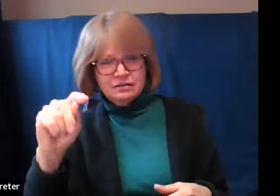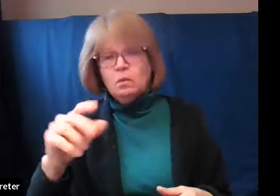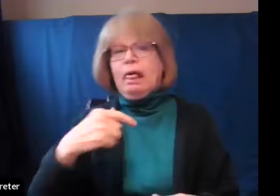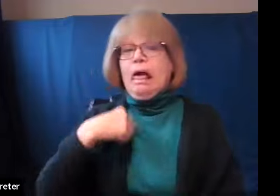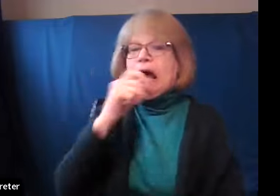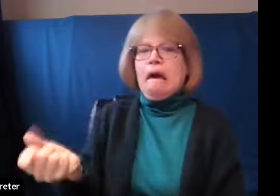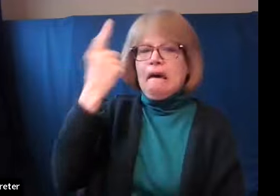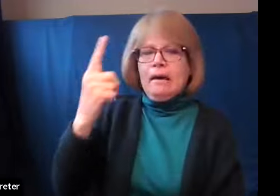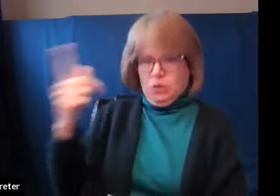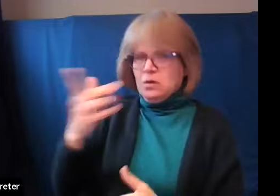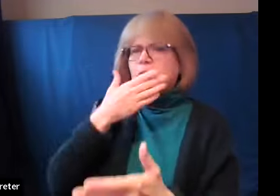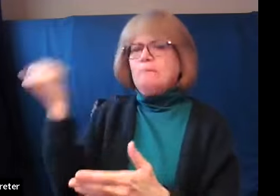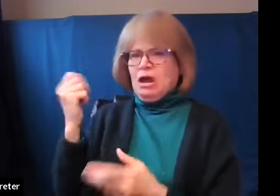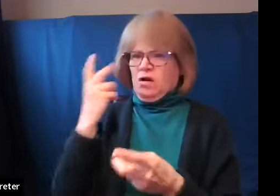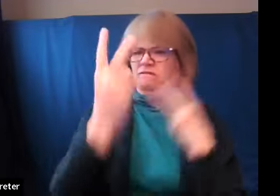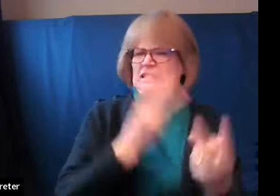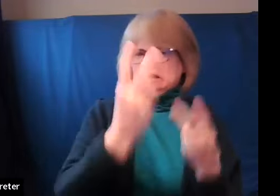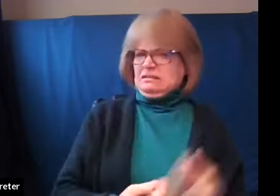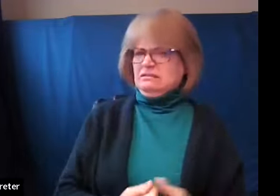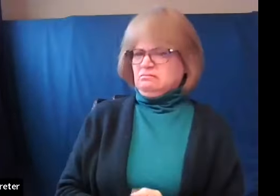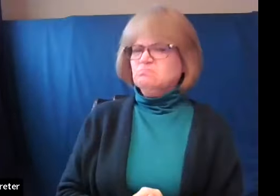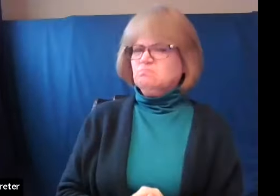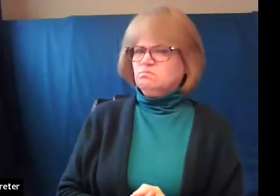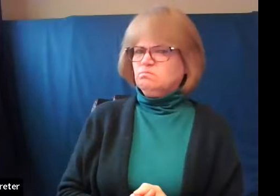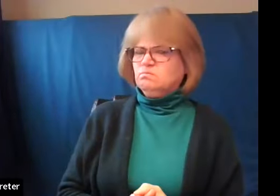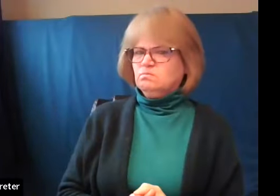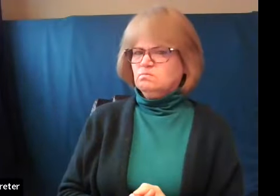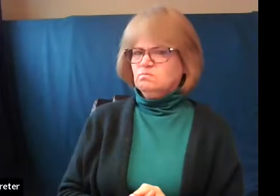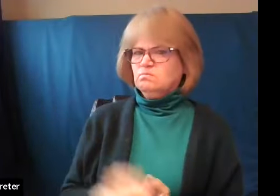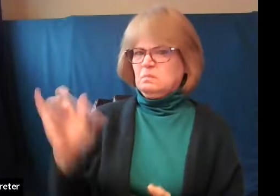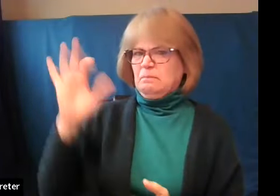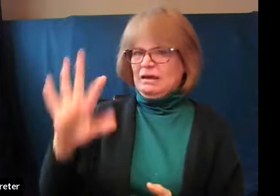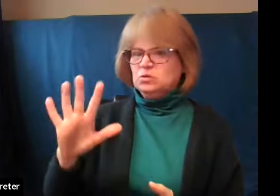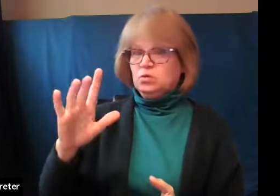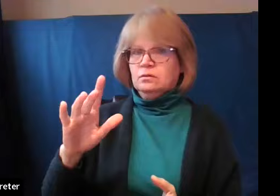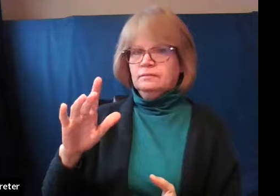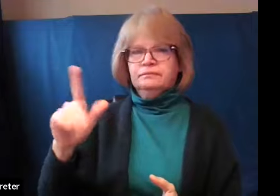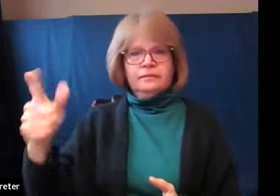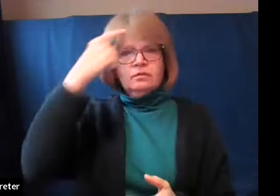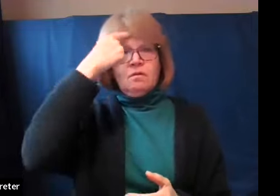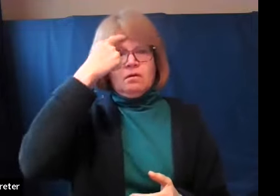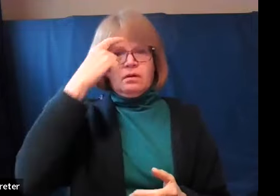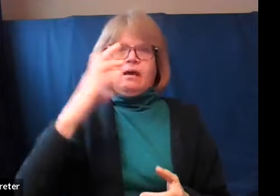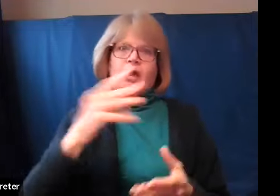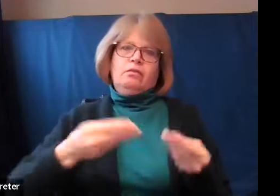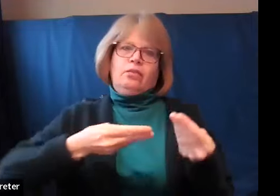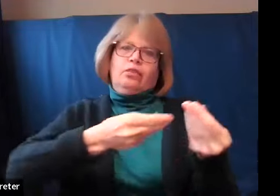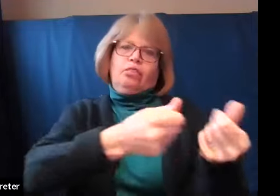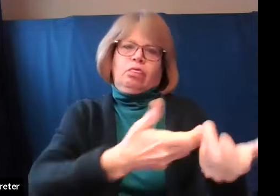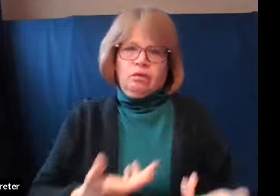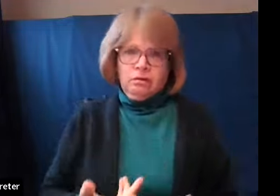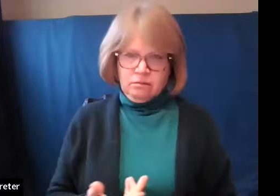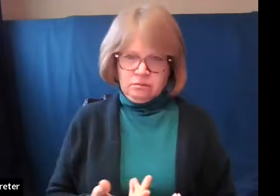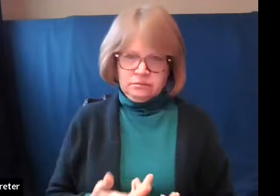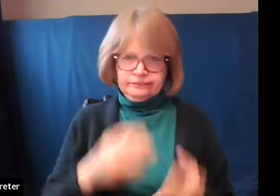don't understand it. That's why you best pay her a pastoral call." "Smooth things over," the parson cynically mused to himself, rolling his